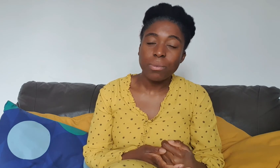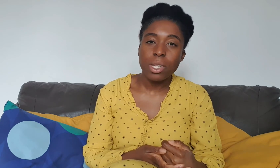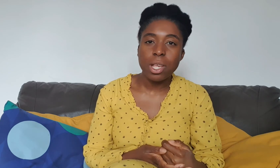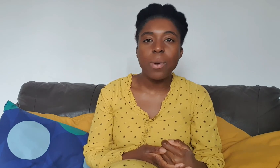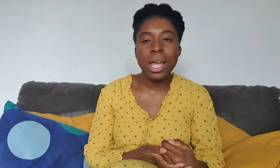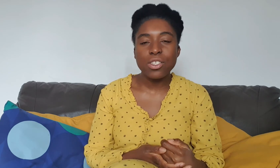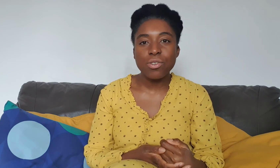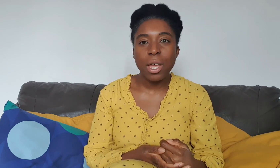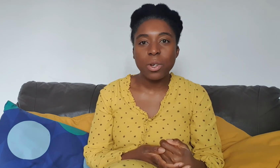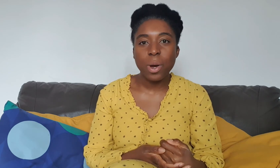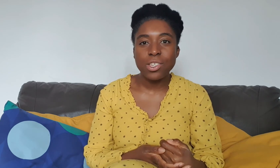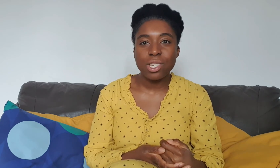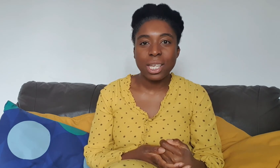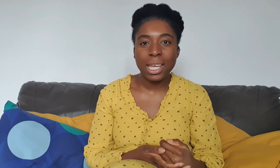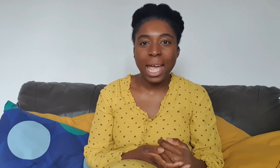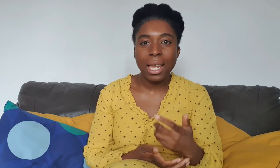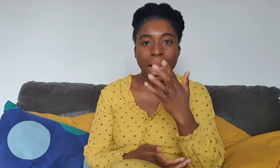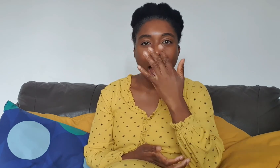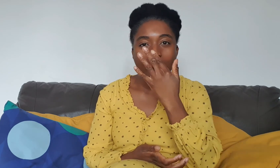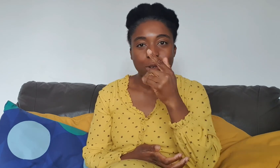So let's try the question again.